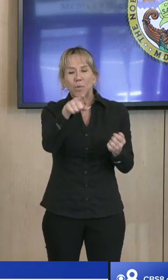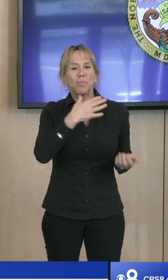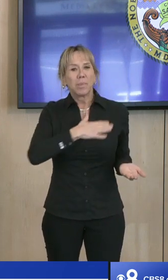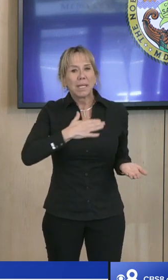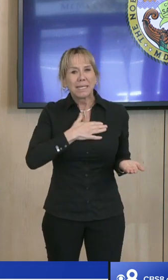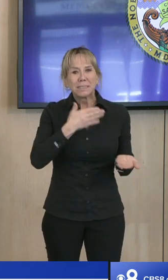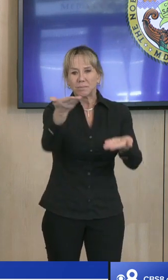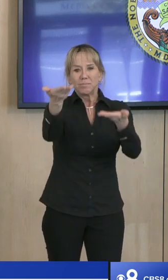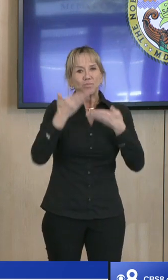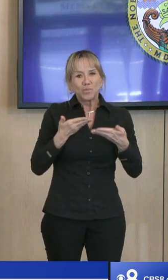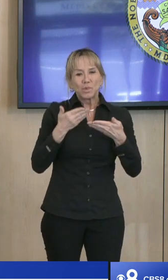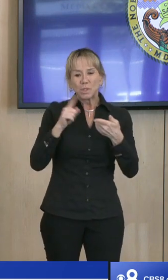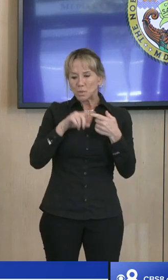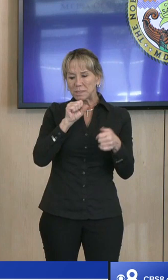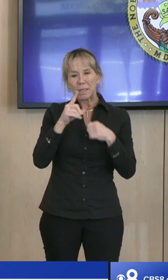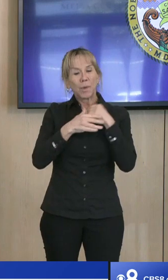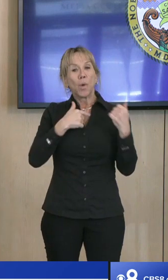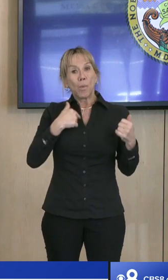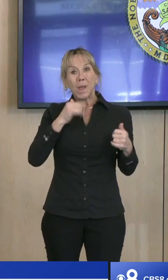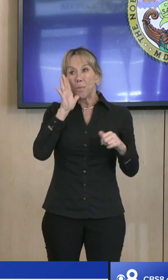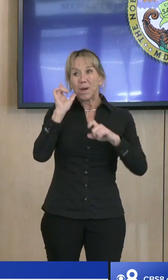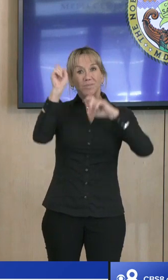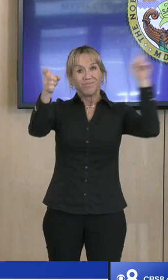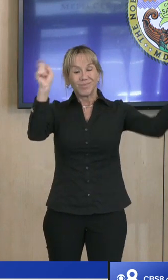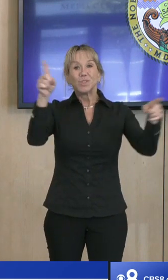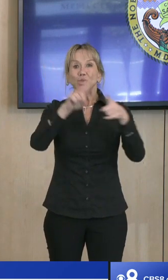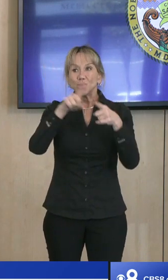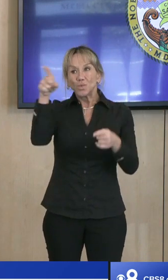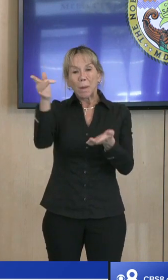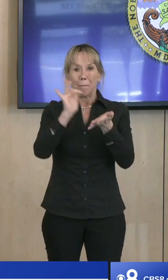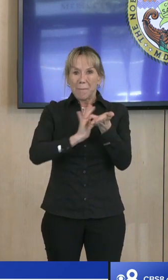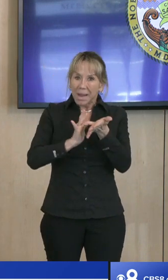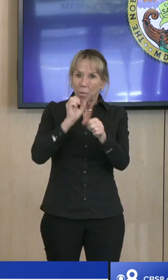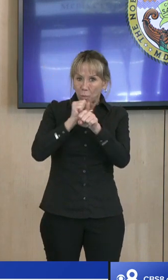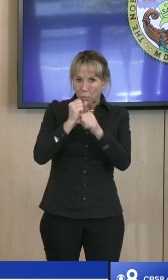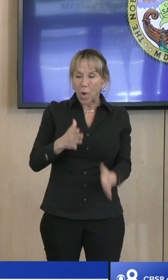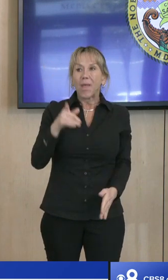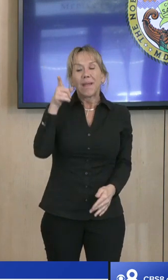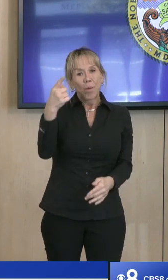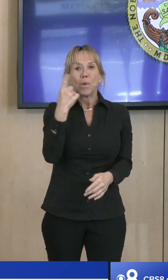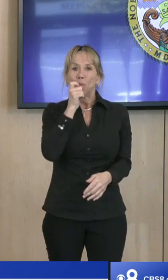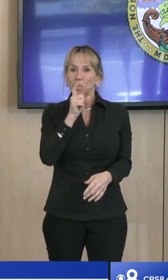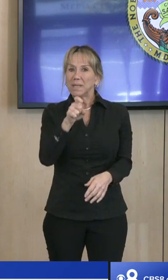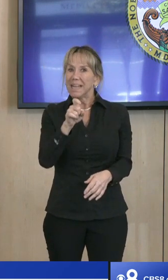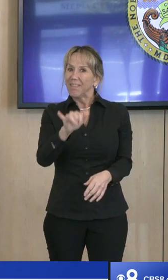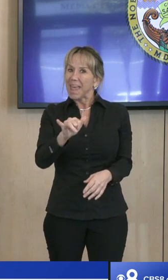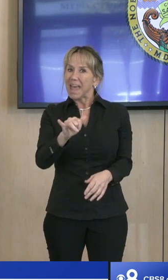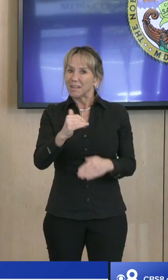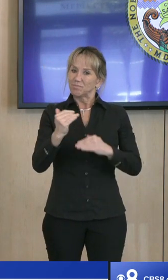our frontline healthcare workers. They are the ones who need the medical grade equipment. However, there